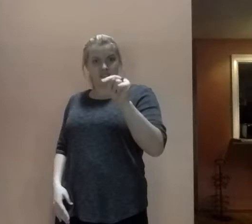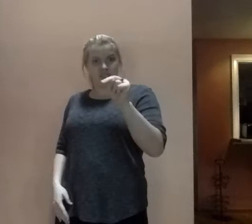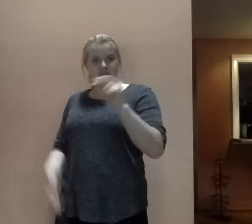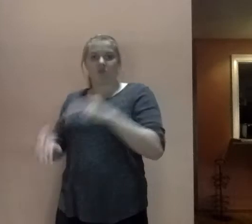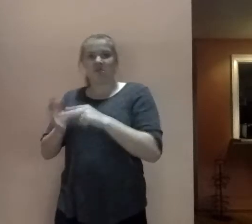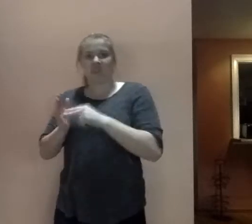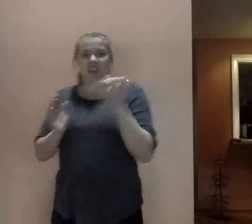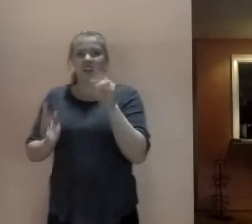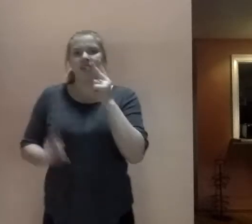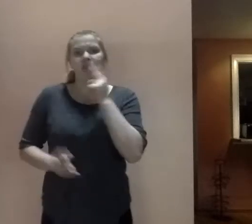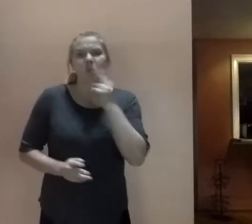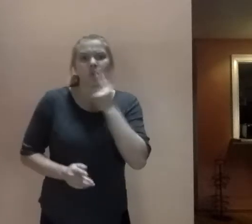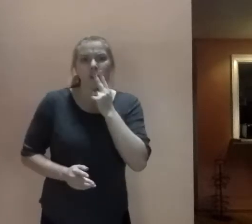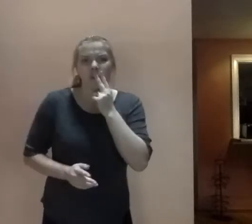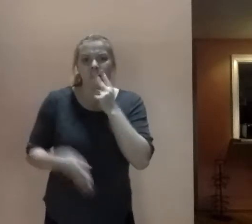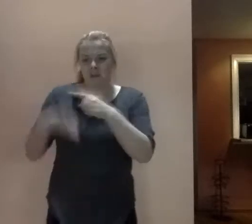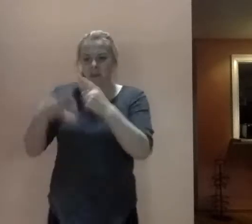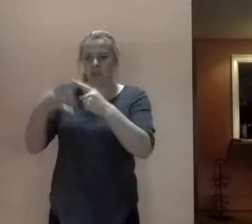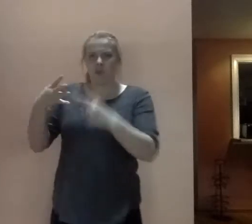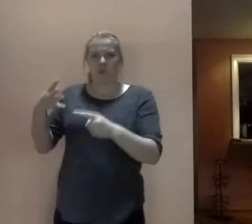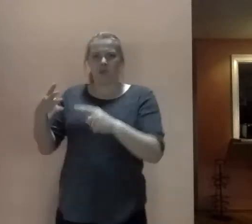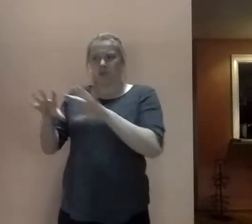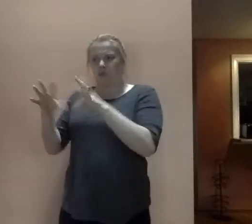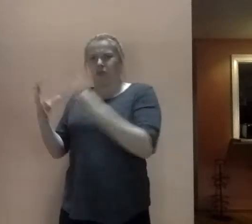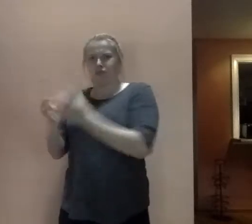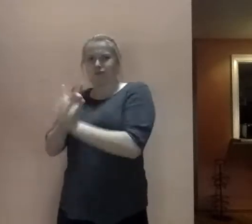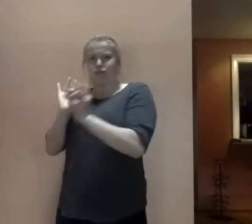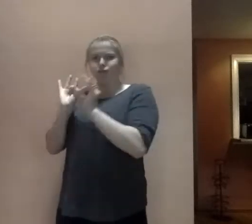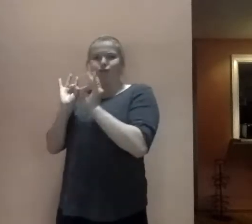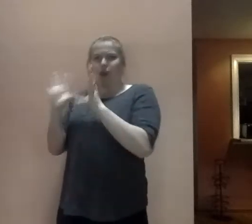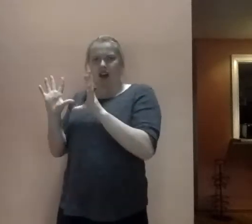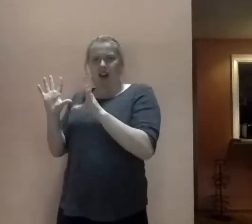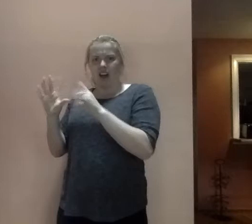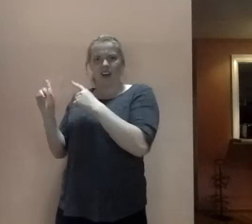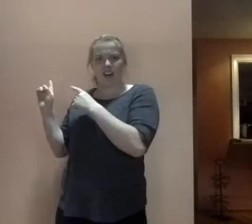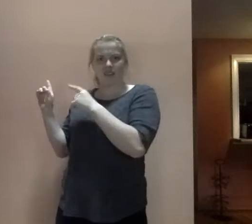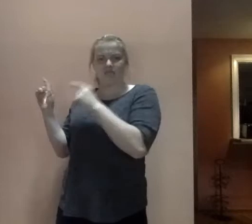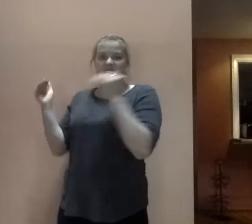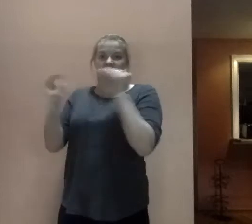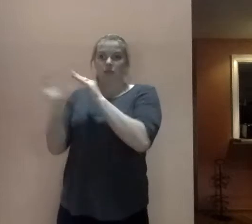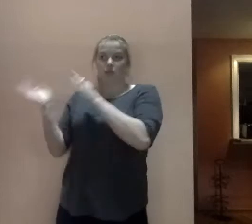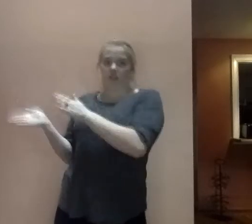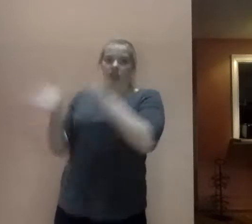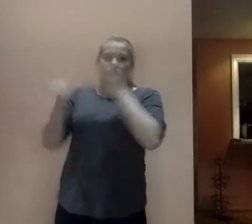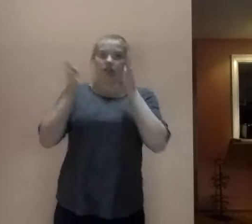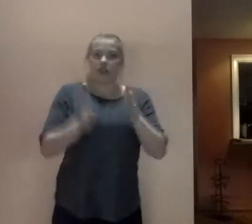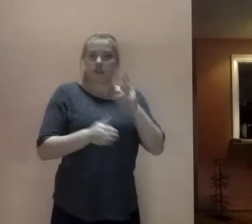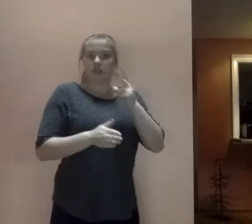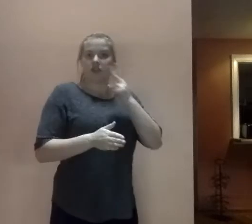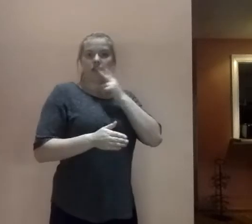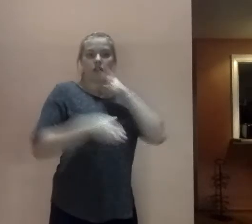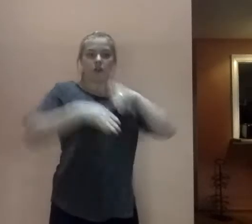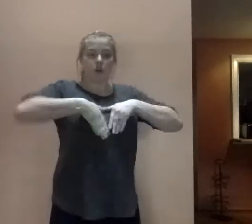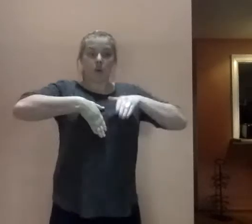and plutonium. This would be like a lung association having a how to roll your own cigarette section on their